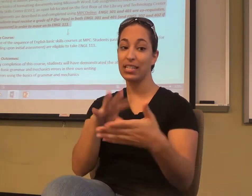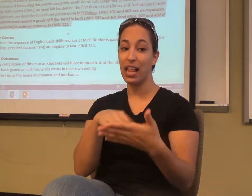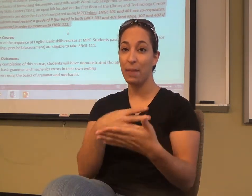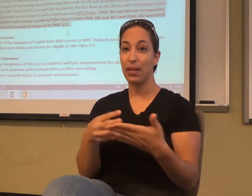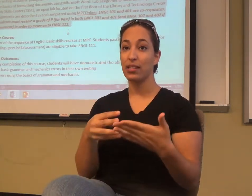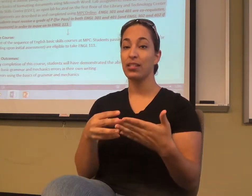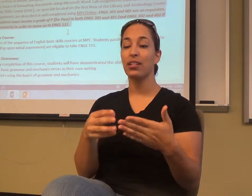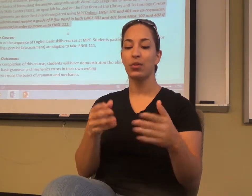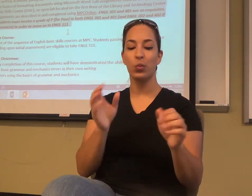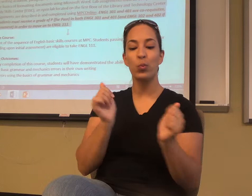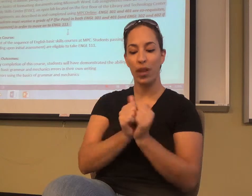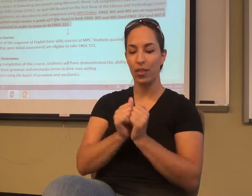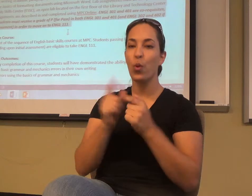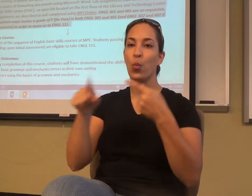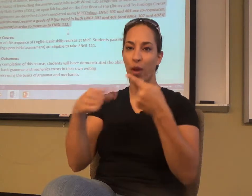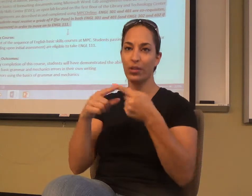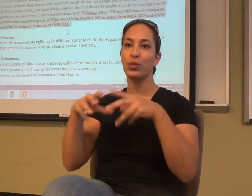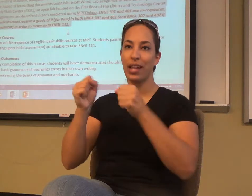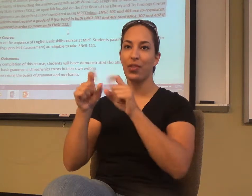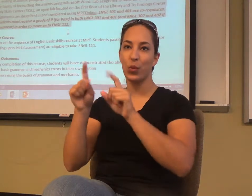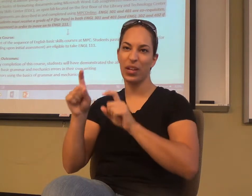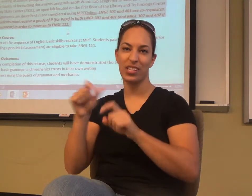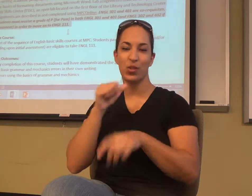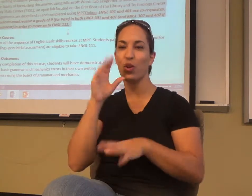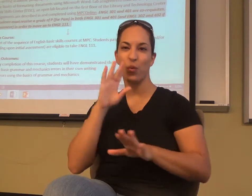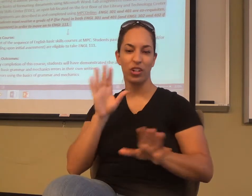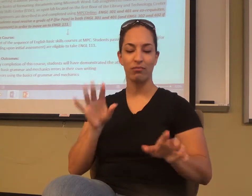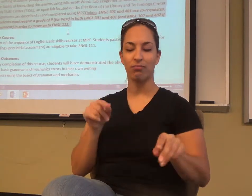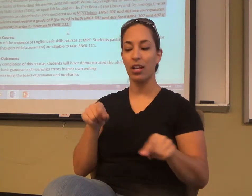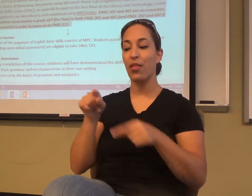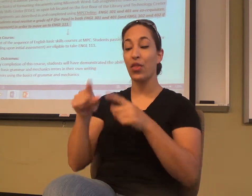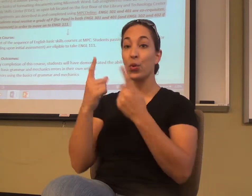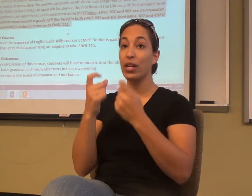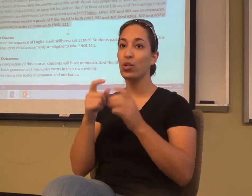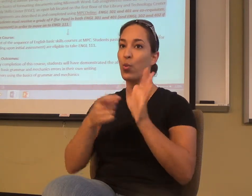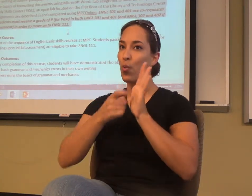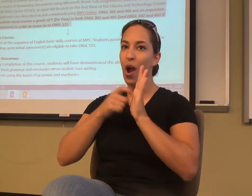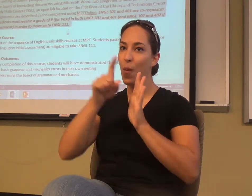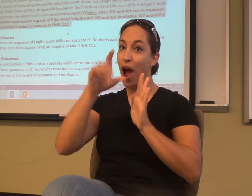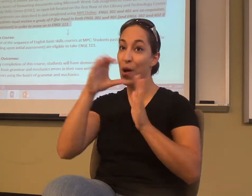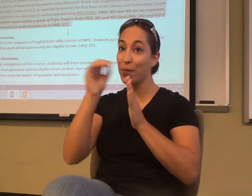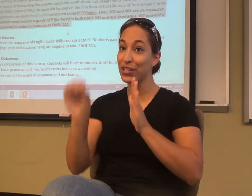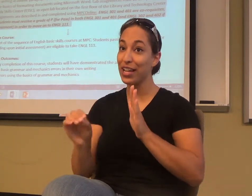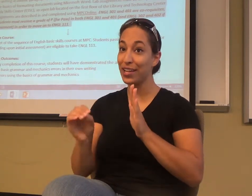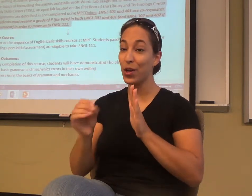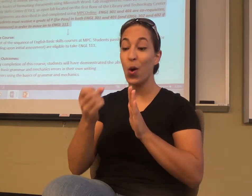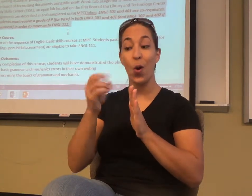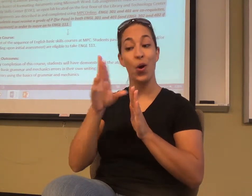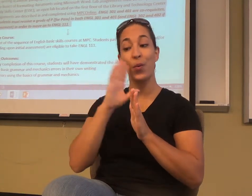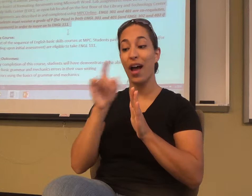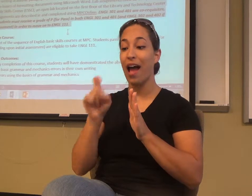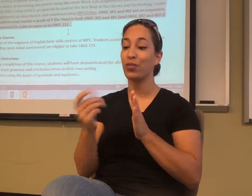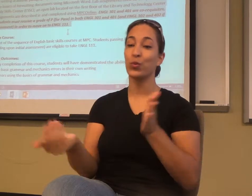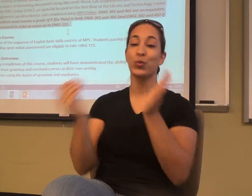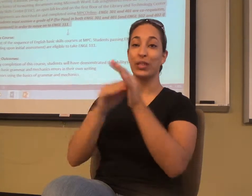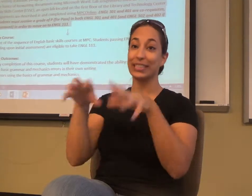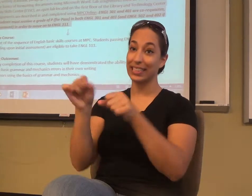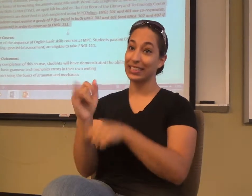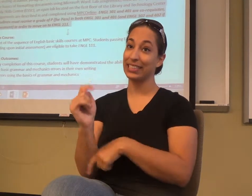quiz. The quiz requires 100% or else you're going to have to retake it. So when you're given that time at the end of the class period,